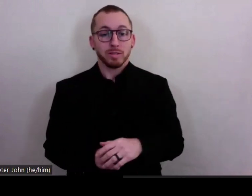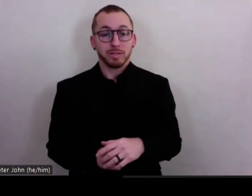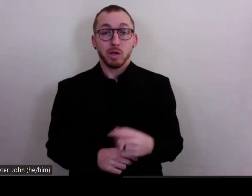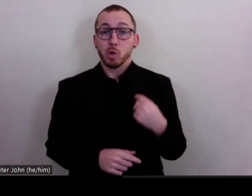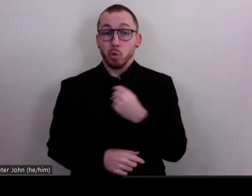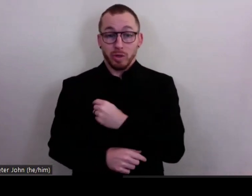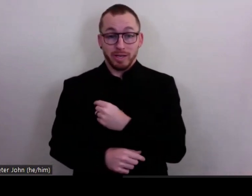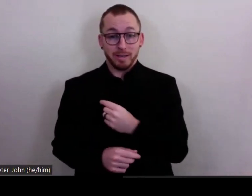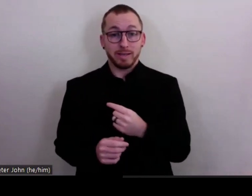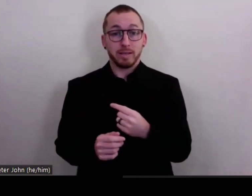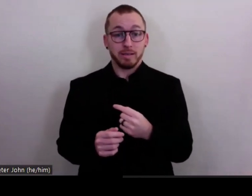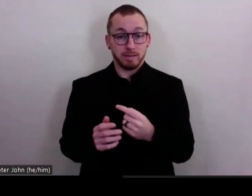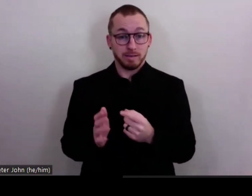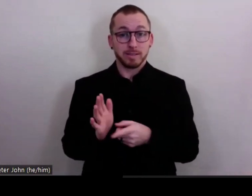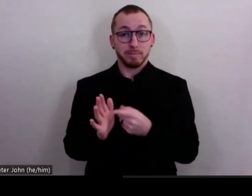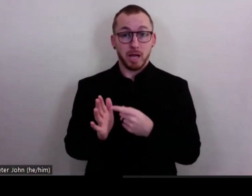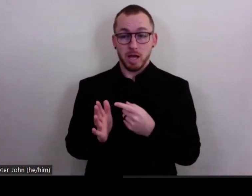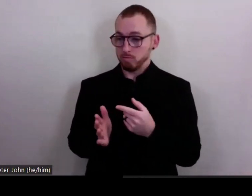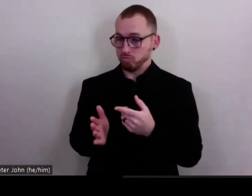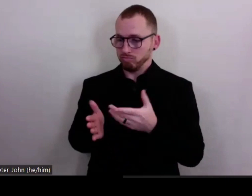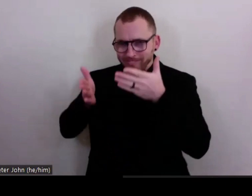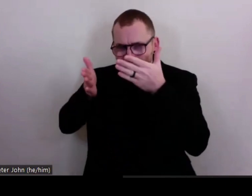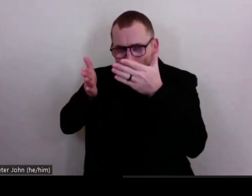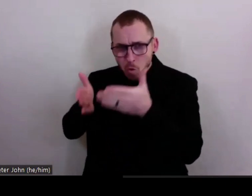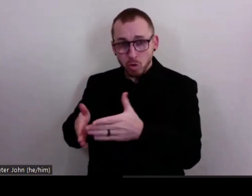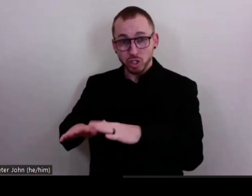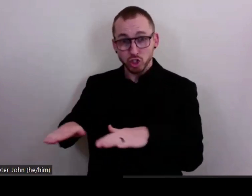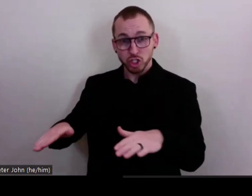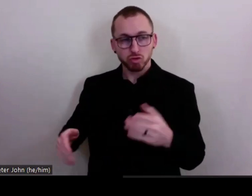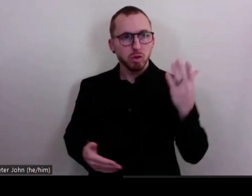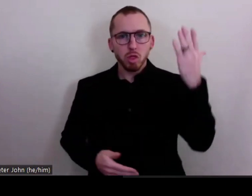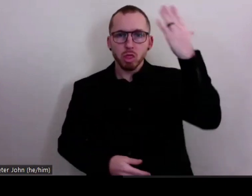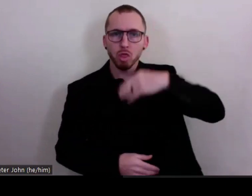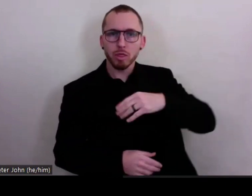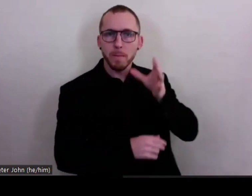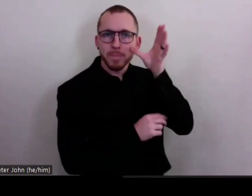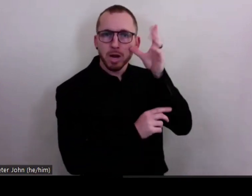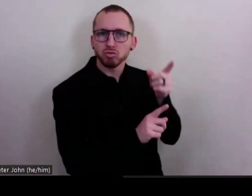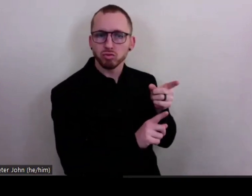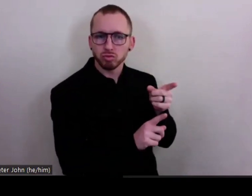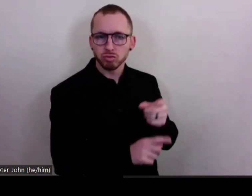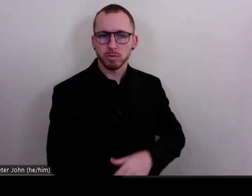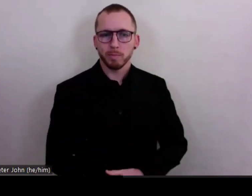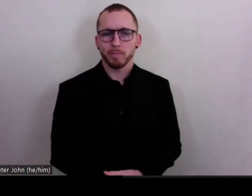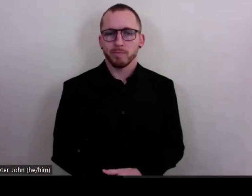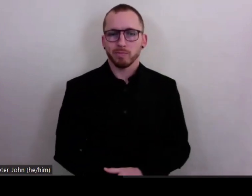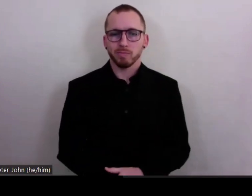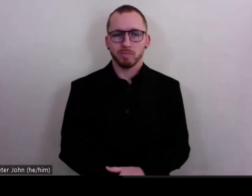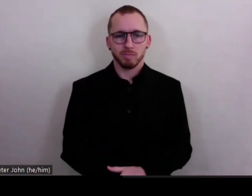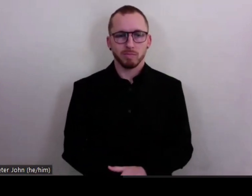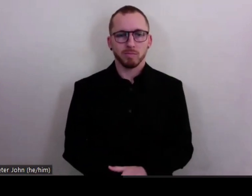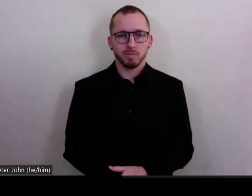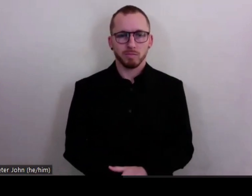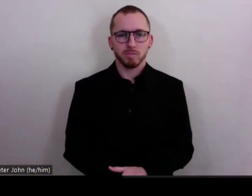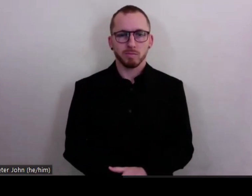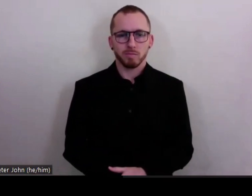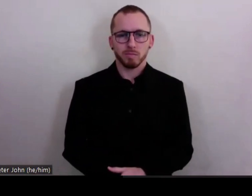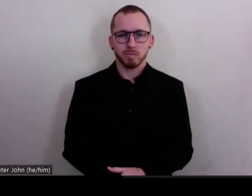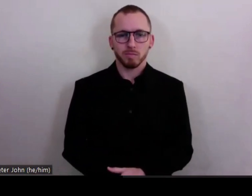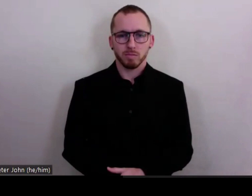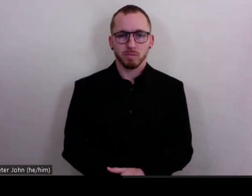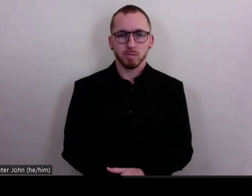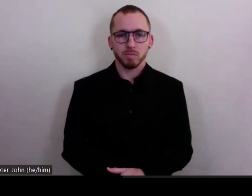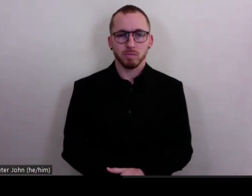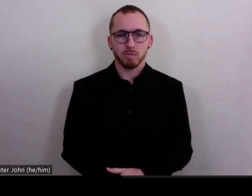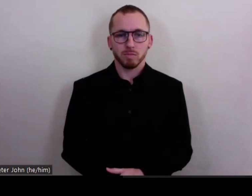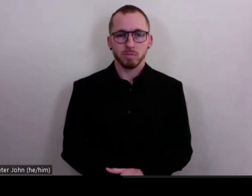think about how do we help resource the parent as well. And I would say that the other people that I'd like to keep in